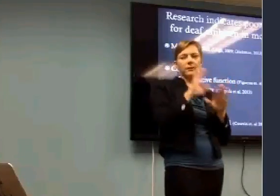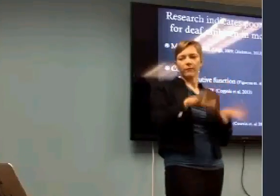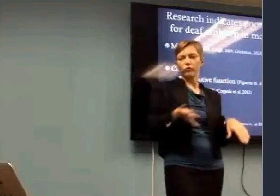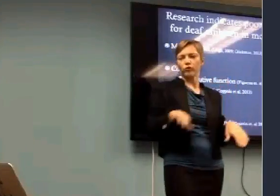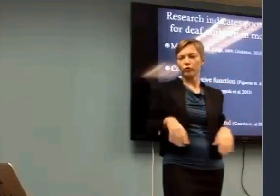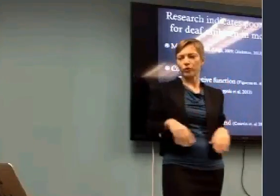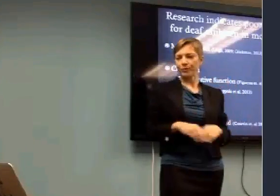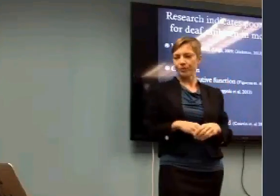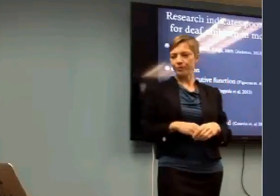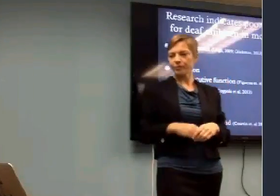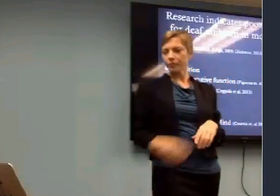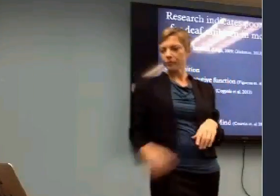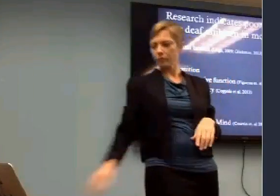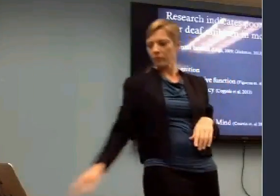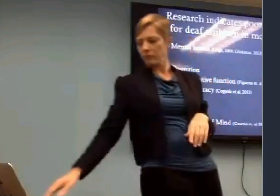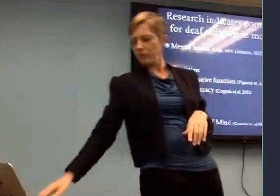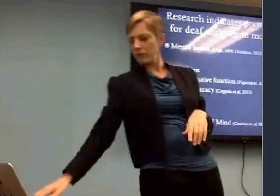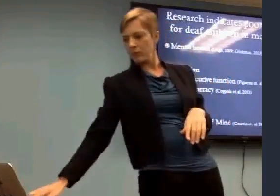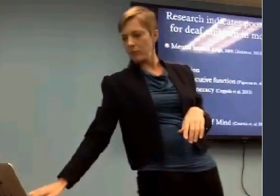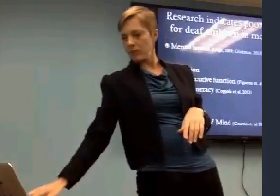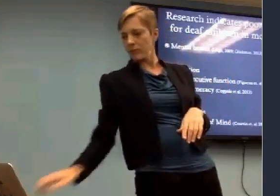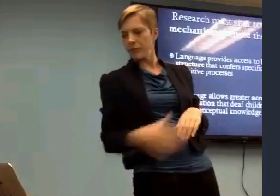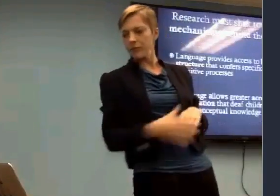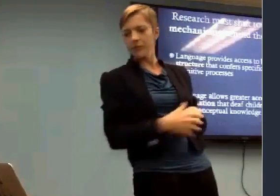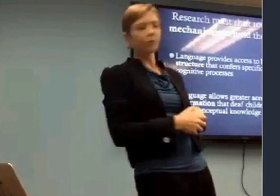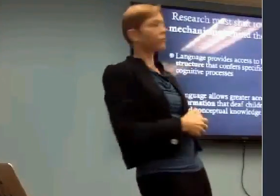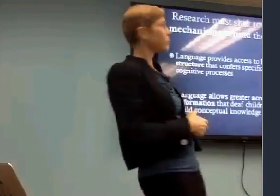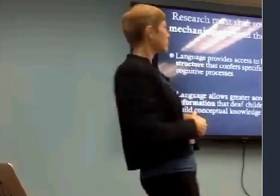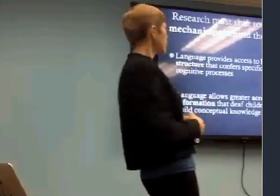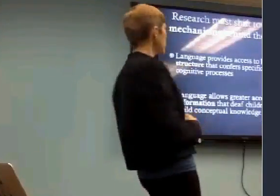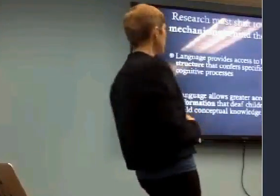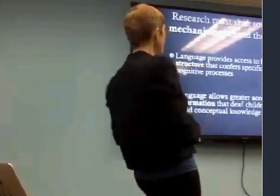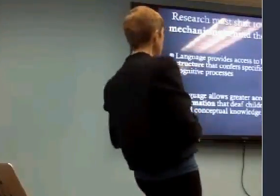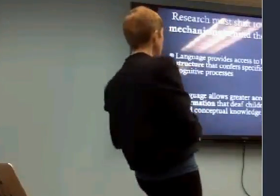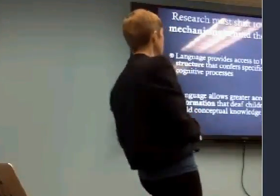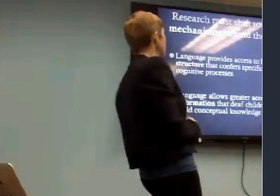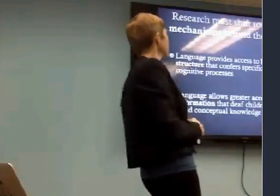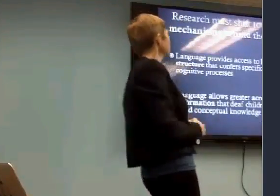there are deficits and delays for deaf children.